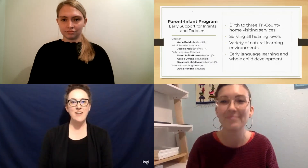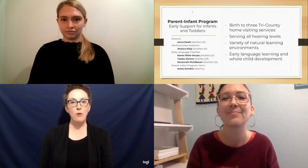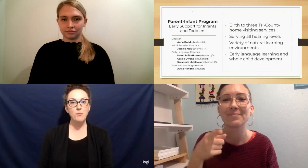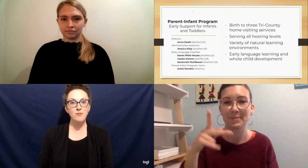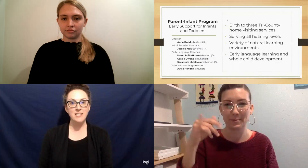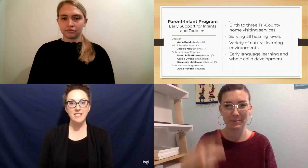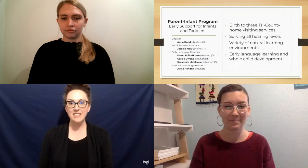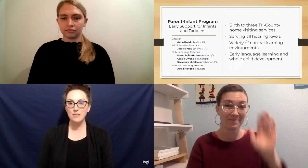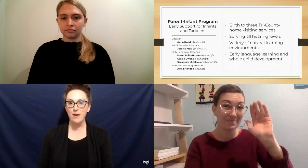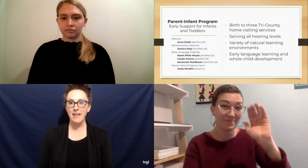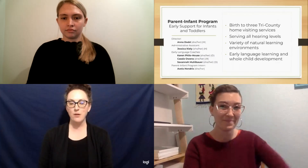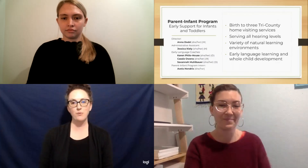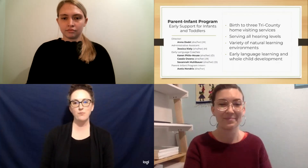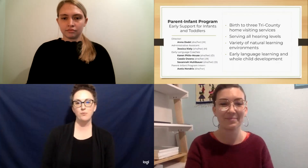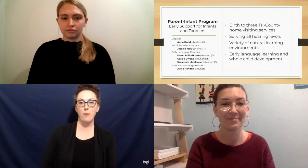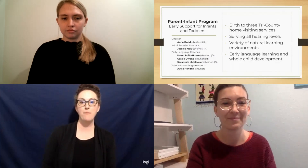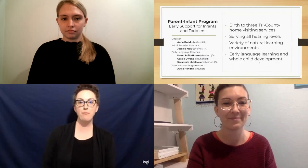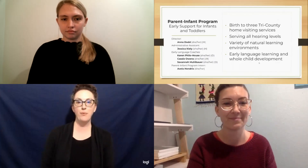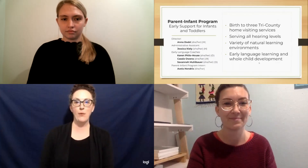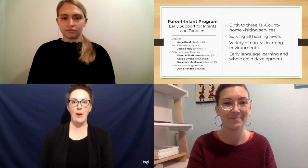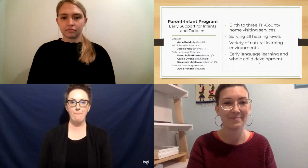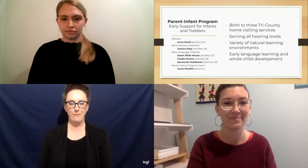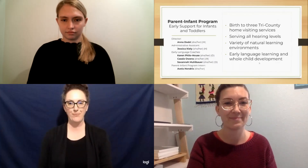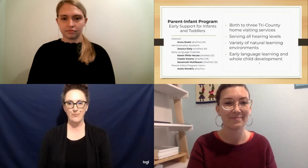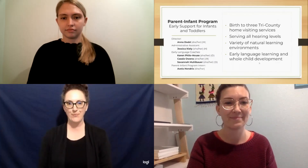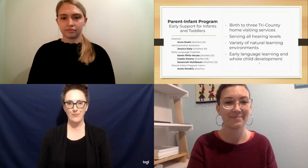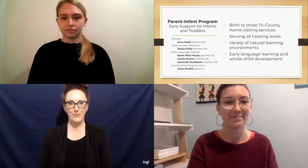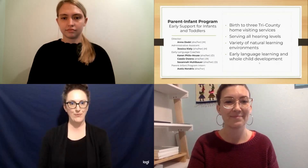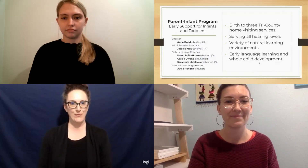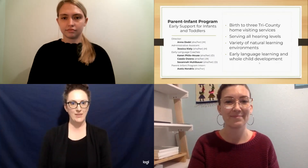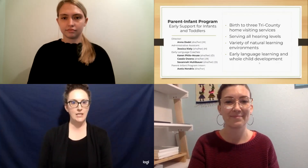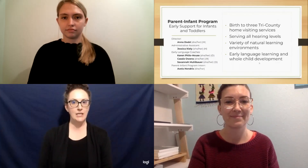So now we'll move on to the next spotlight, the PIP program.